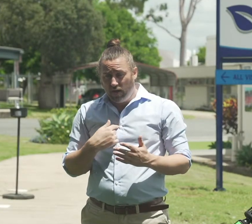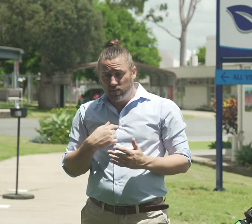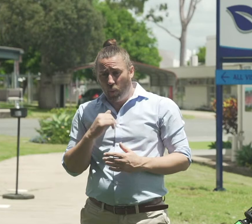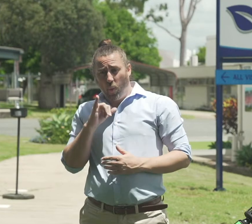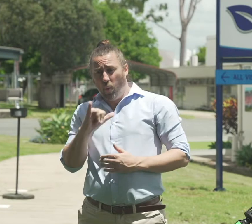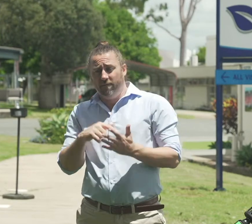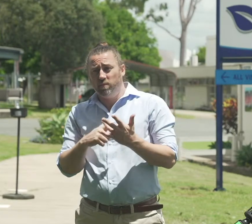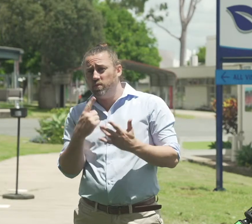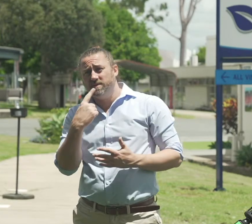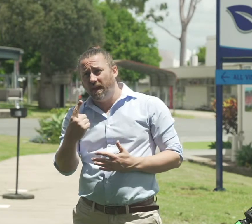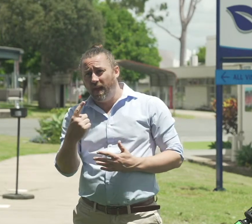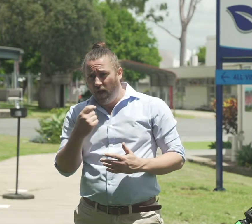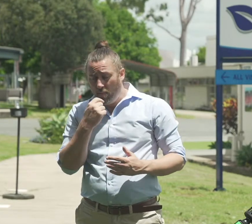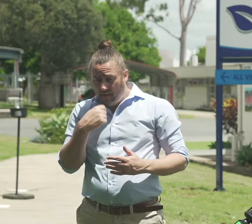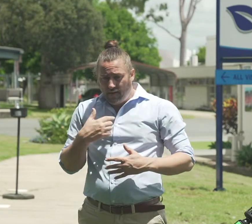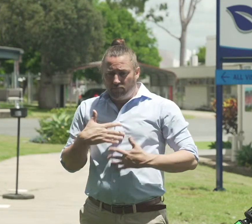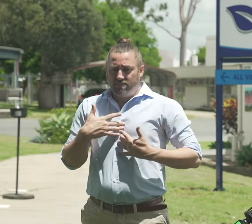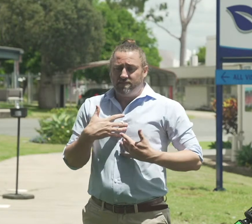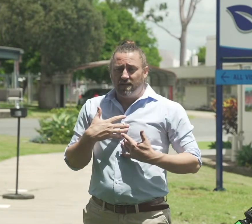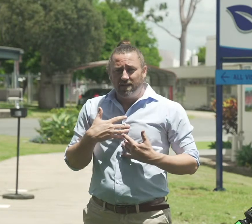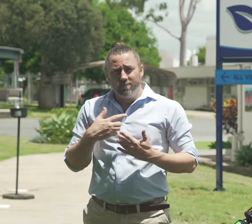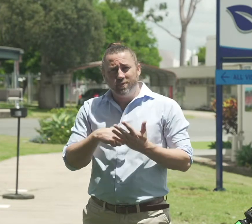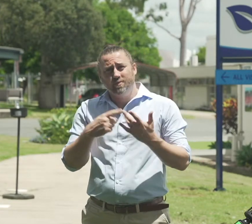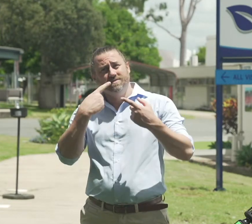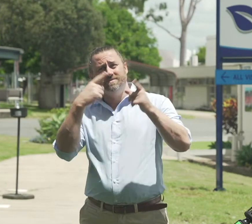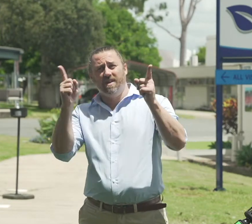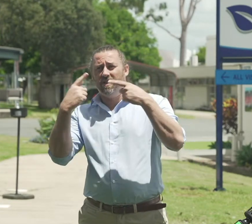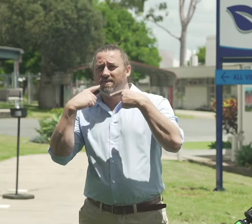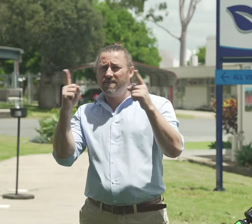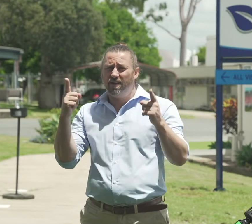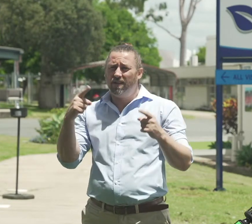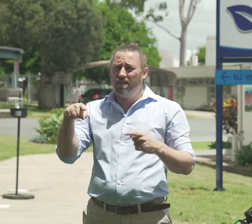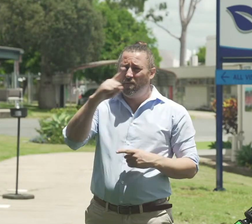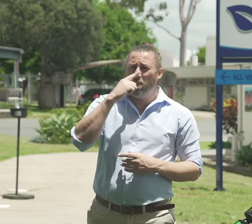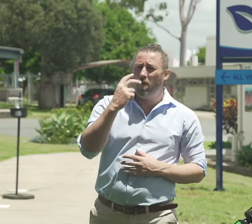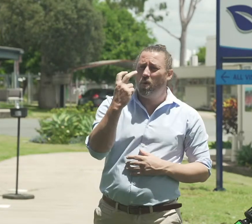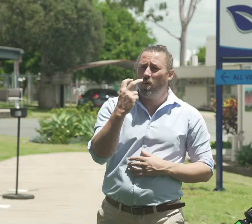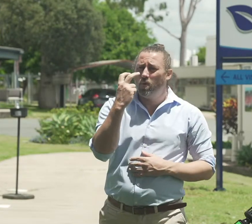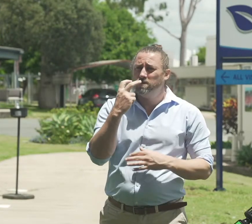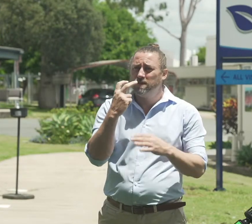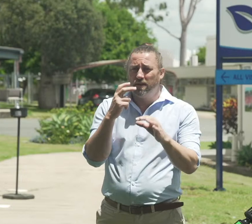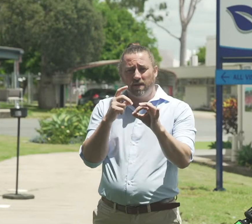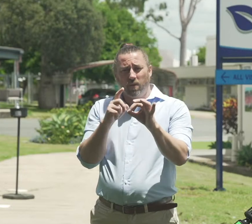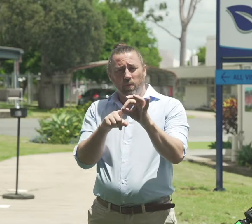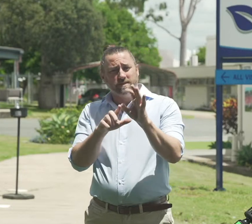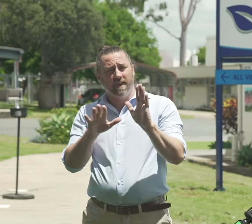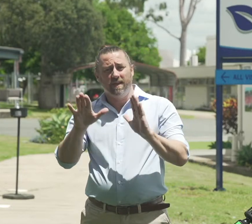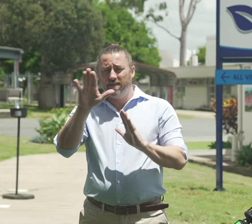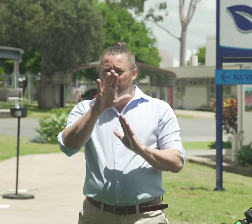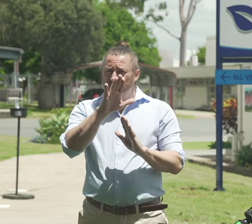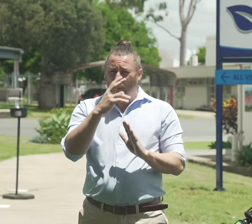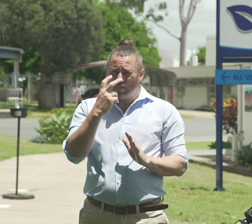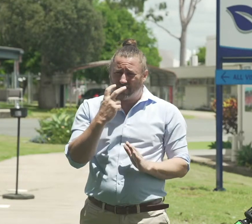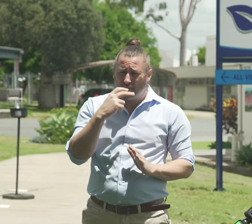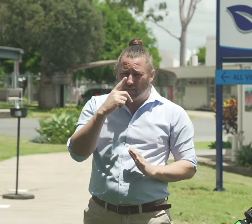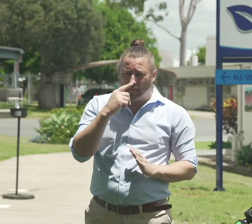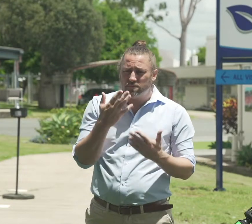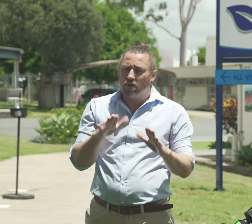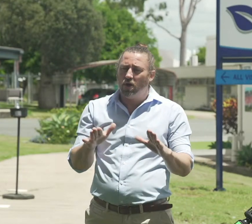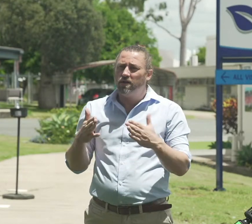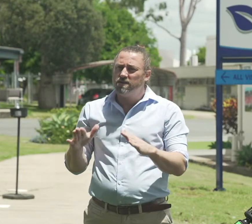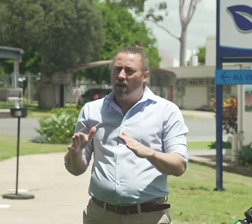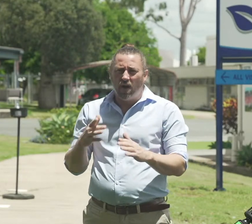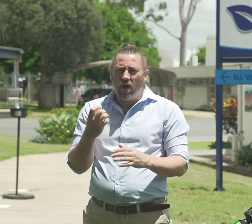to be reporting on older Queenslanders who are dying without having received the booster. We know that the booster,